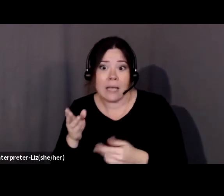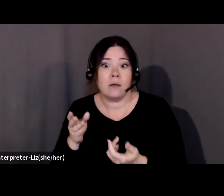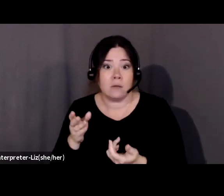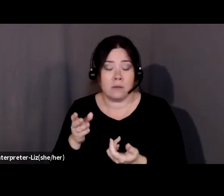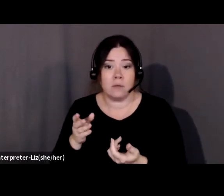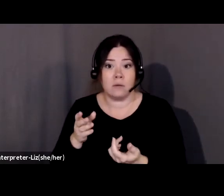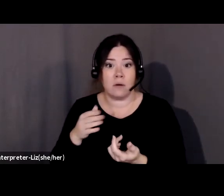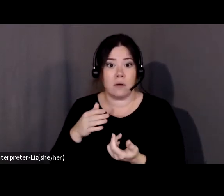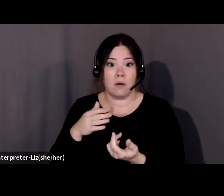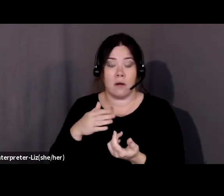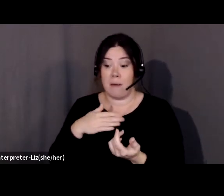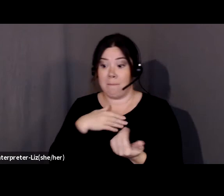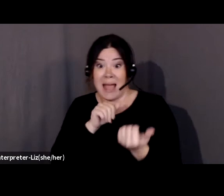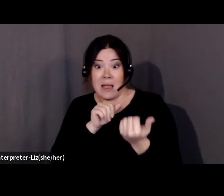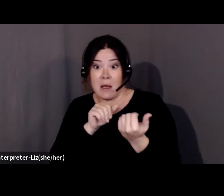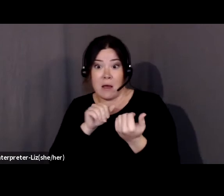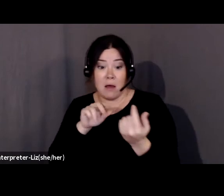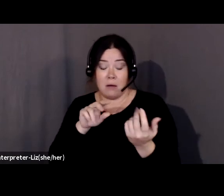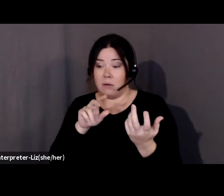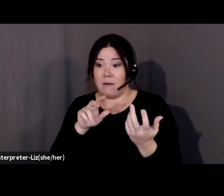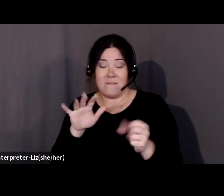tie it in, that will come later.